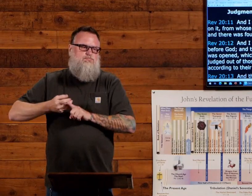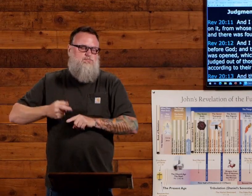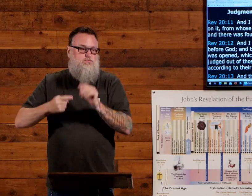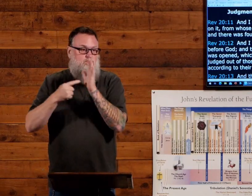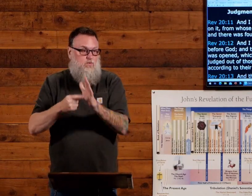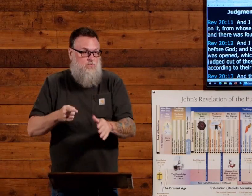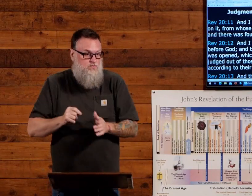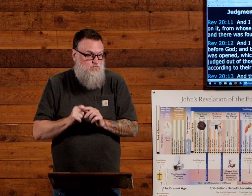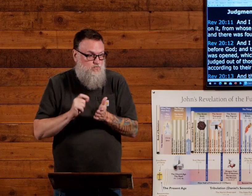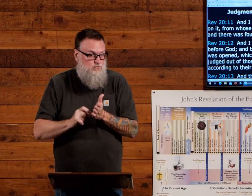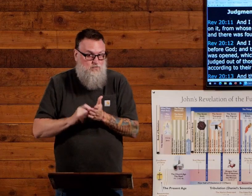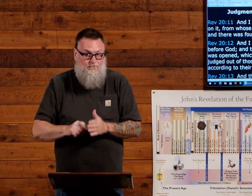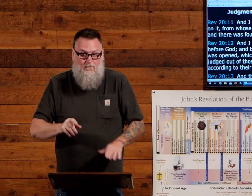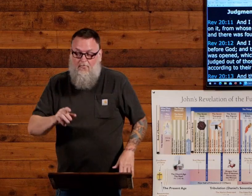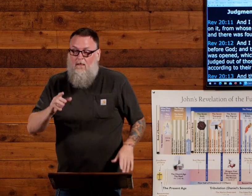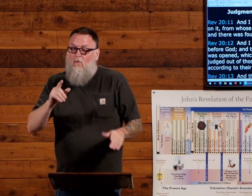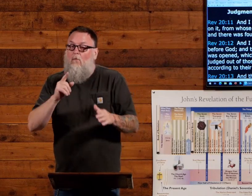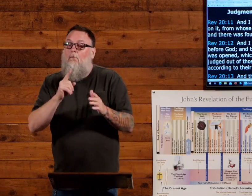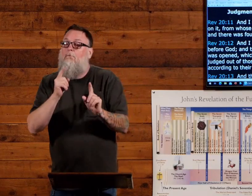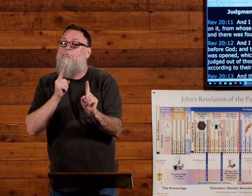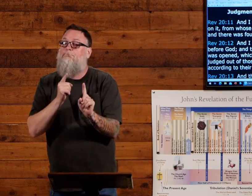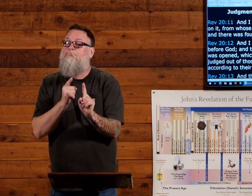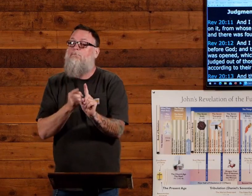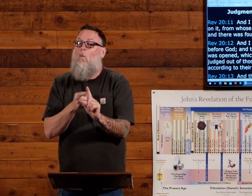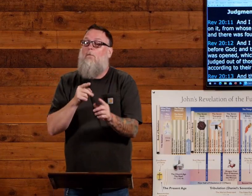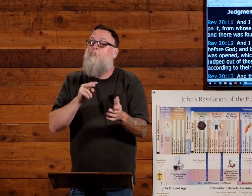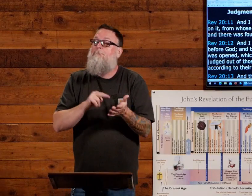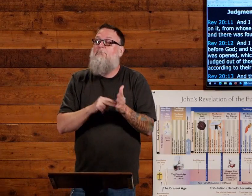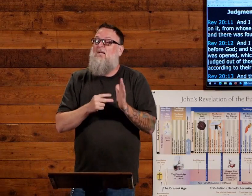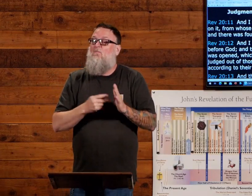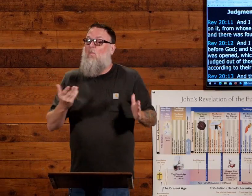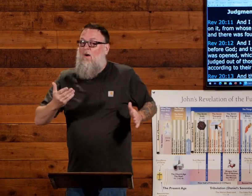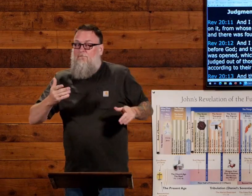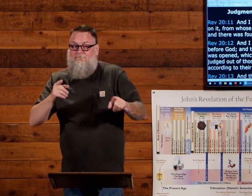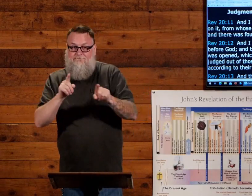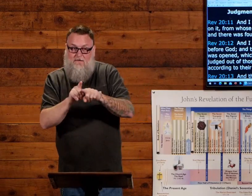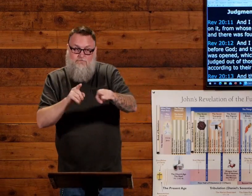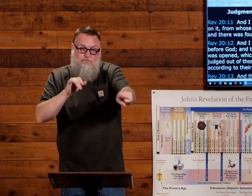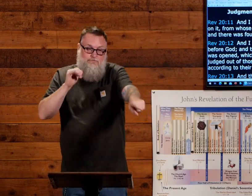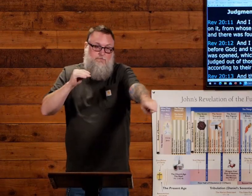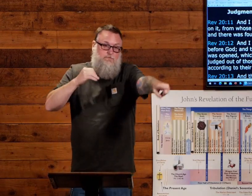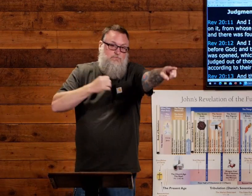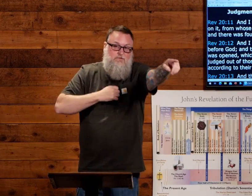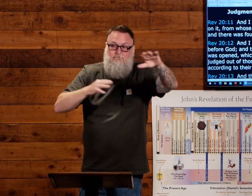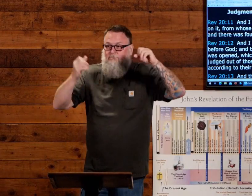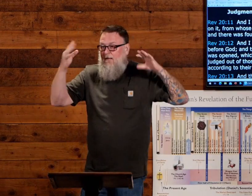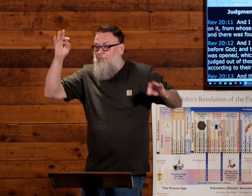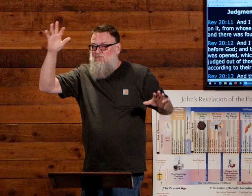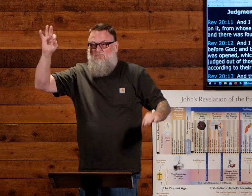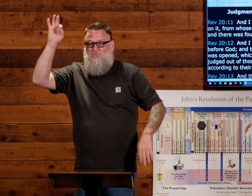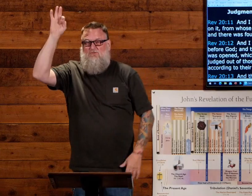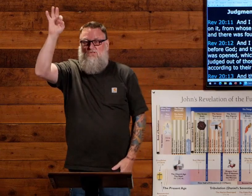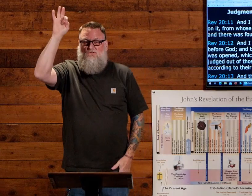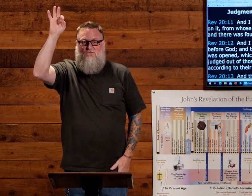I can expand upon that scripture. The point being, Jim and Eugene and